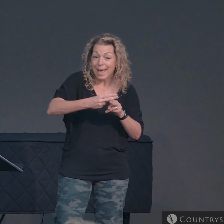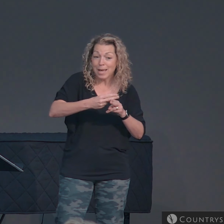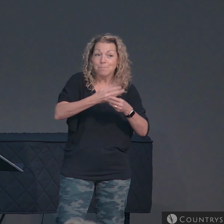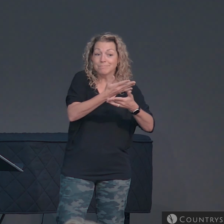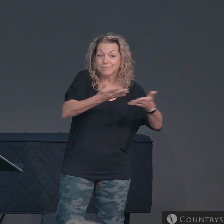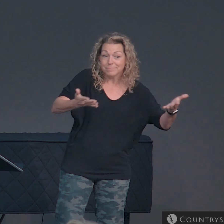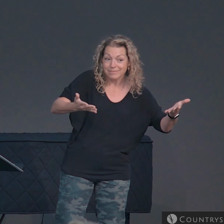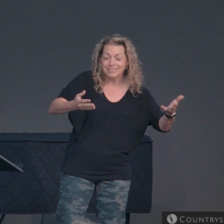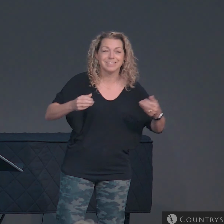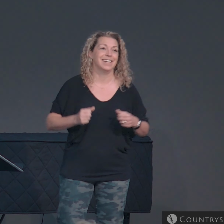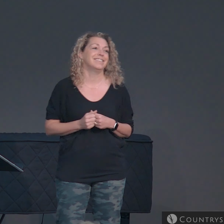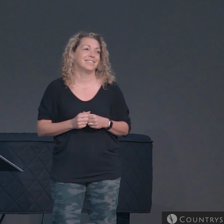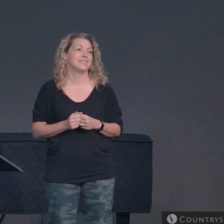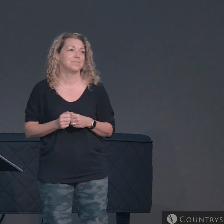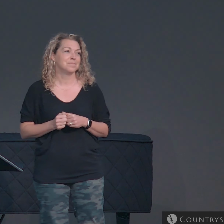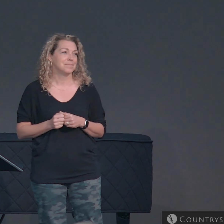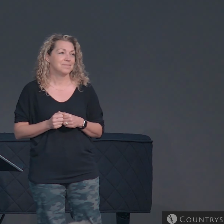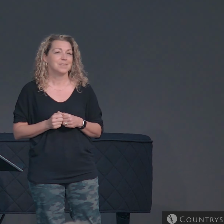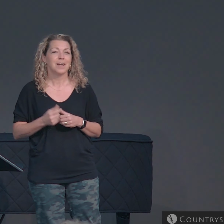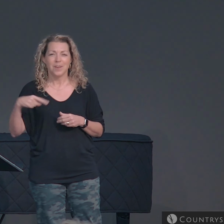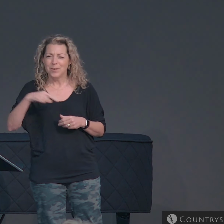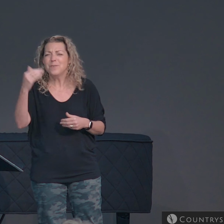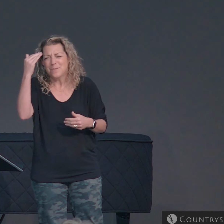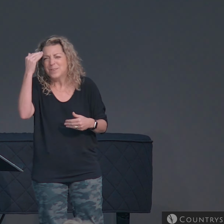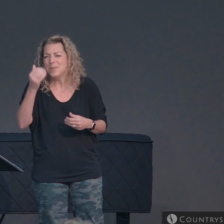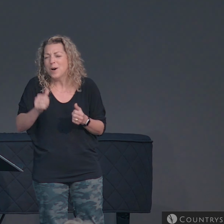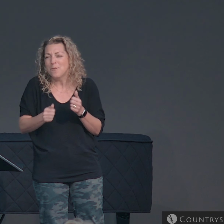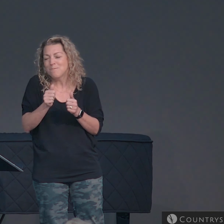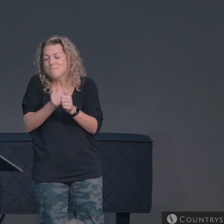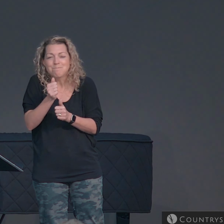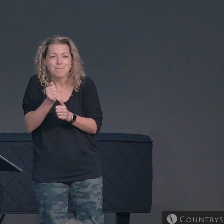Not right now. You guys know each other. What are you doing?